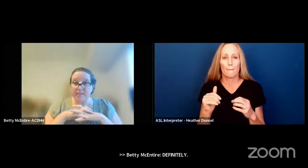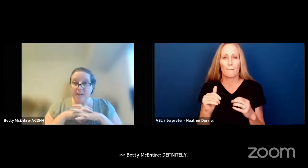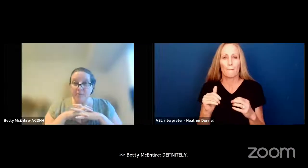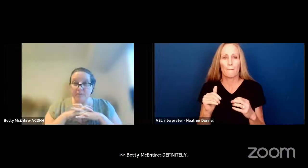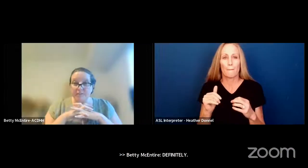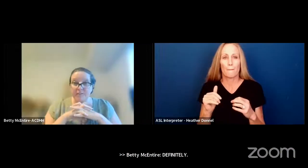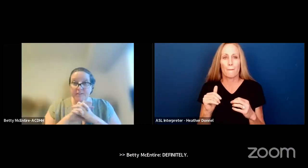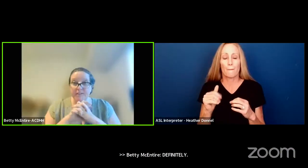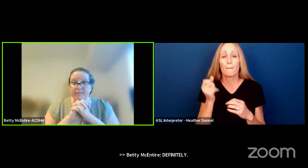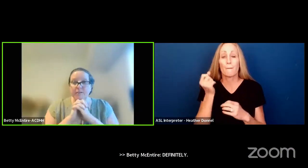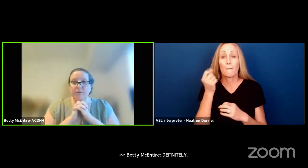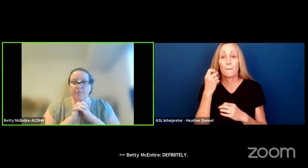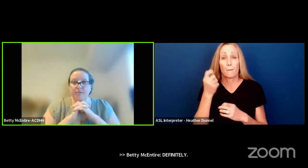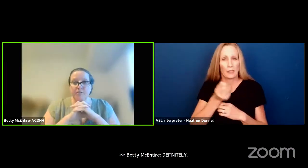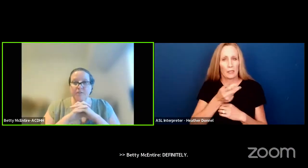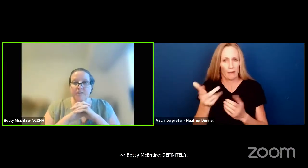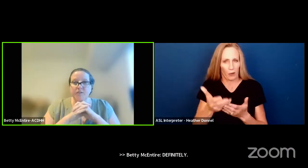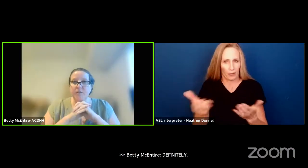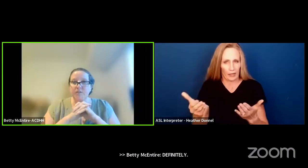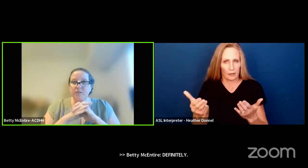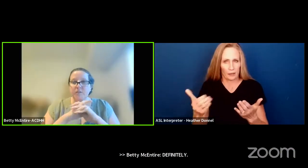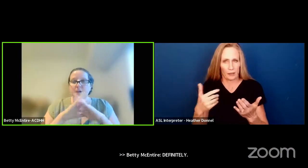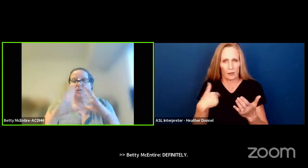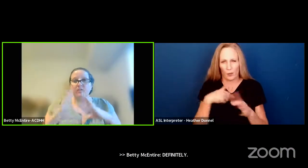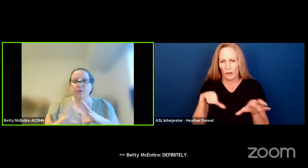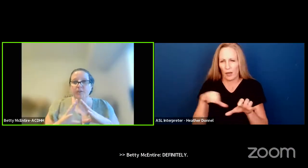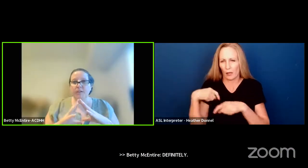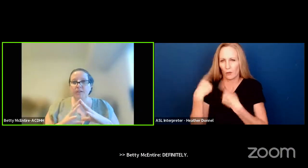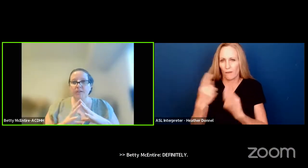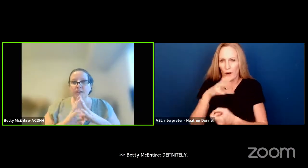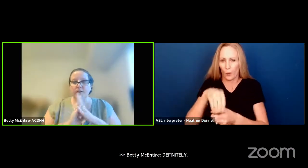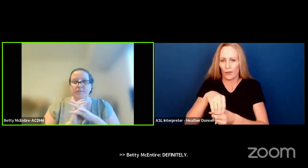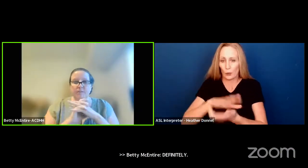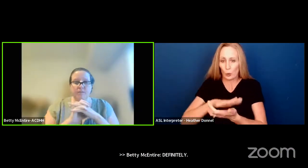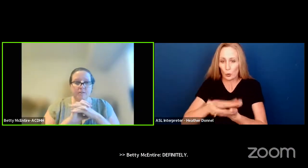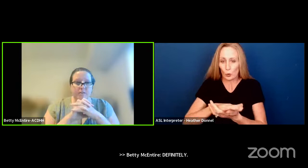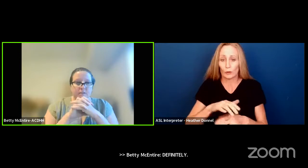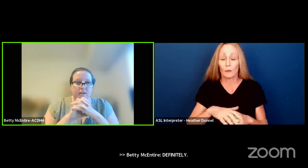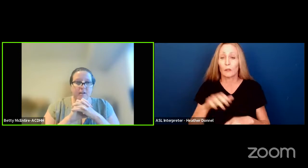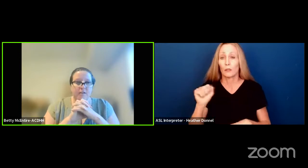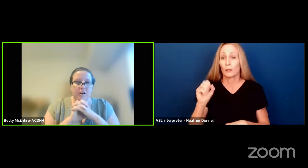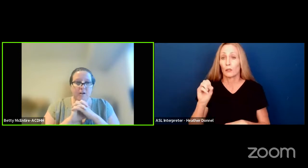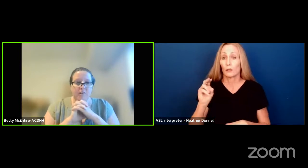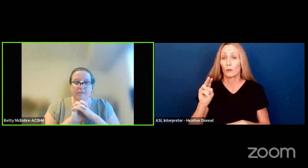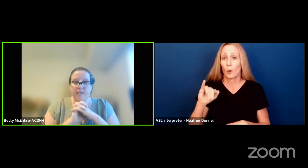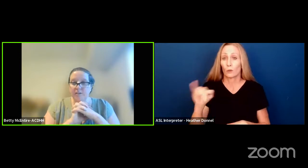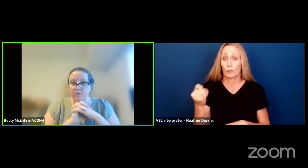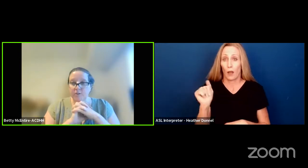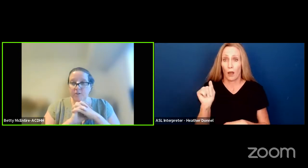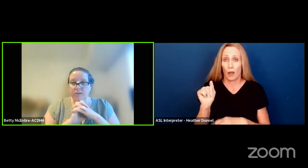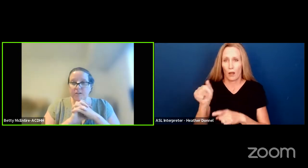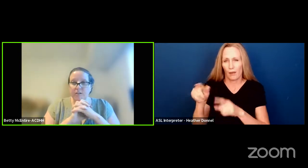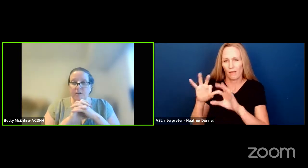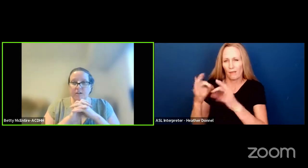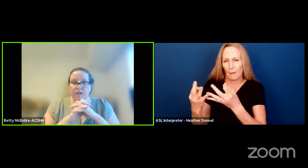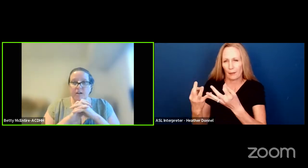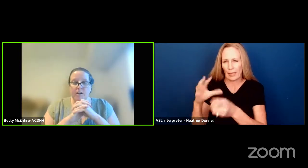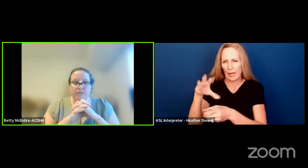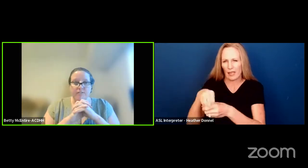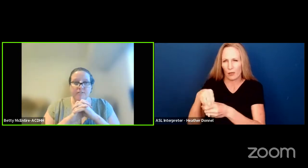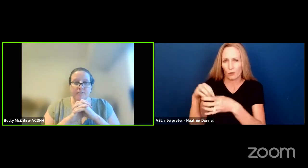there's been a couple of different things that we've been doing in the school. So Sonia, our family engagement